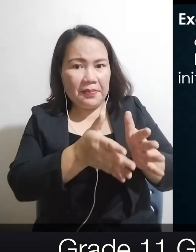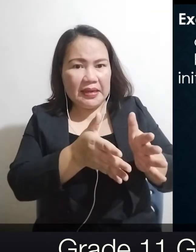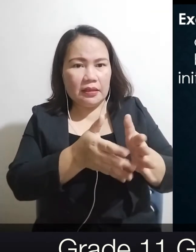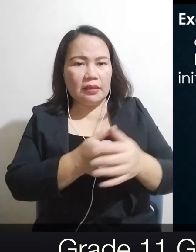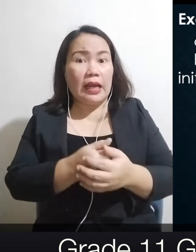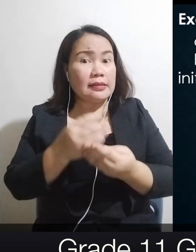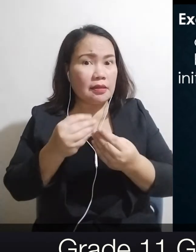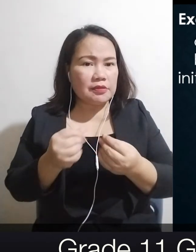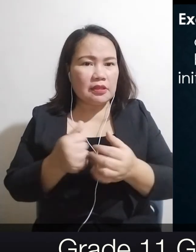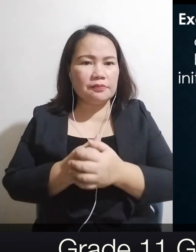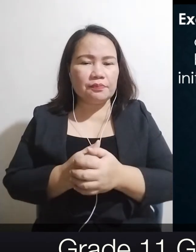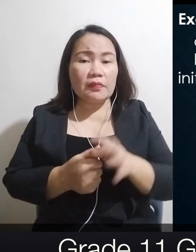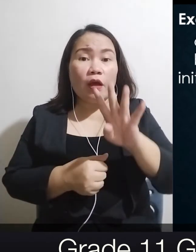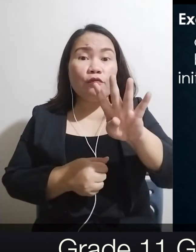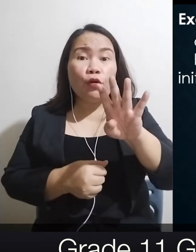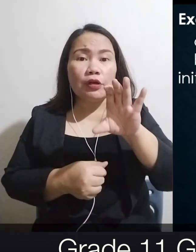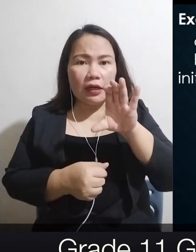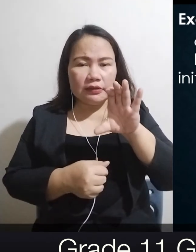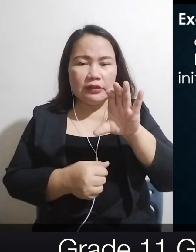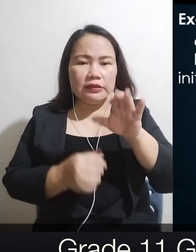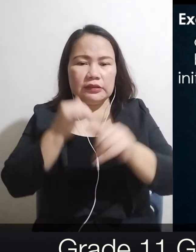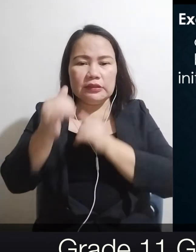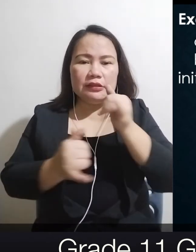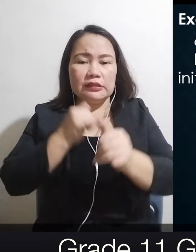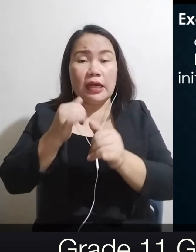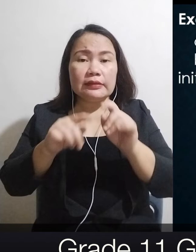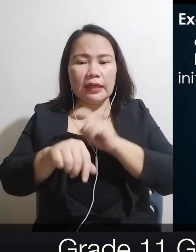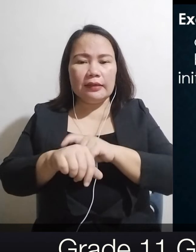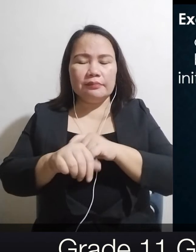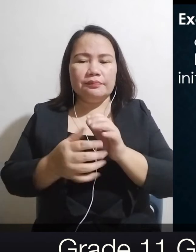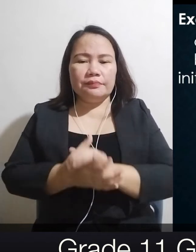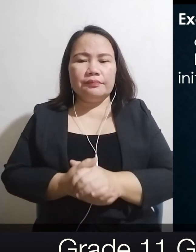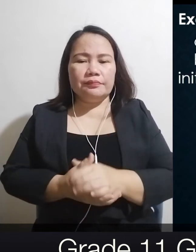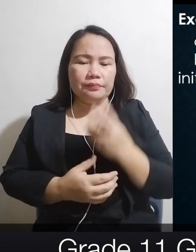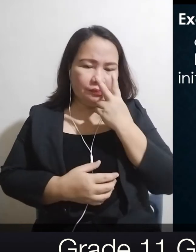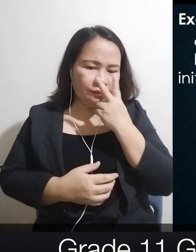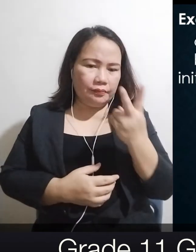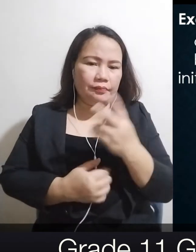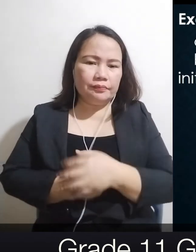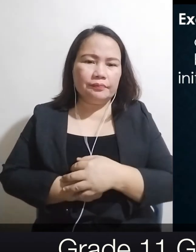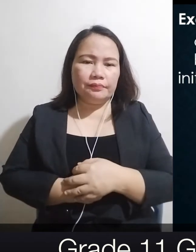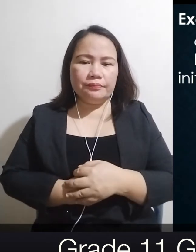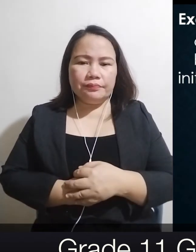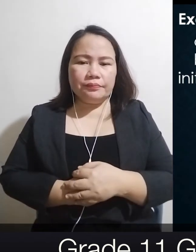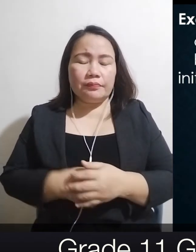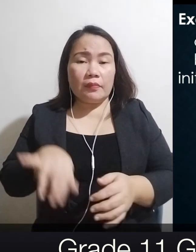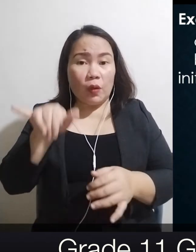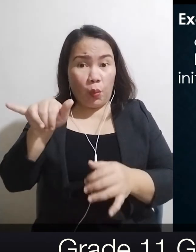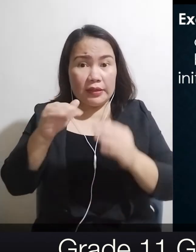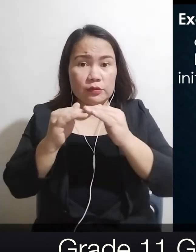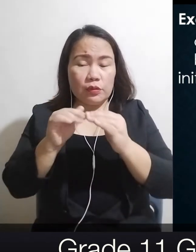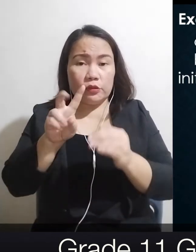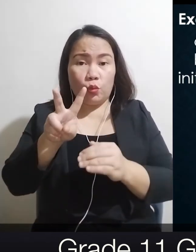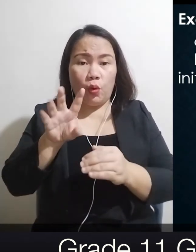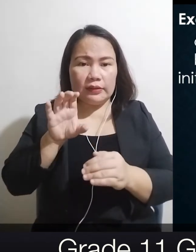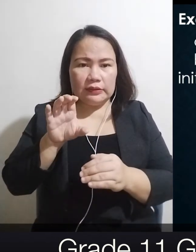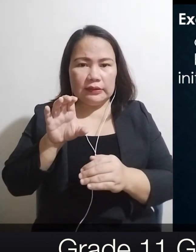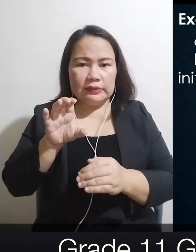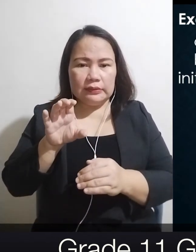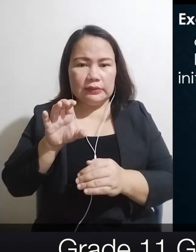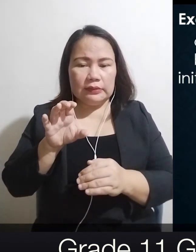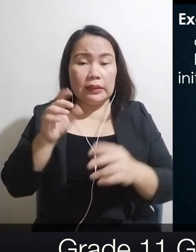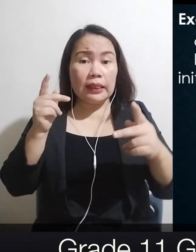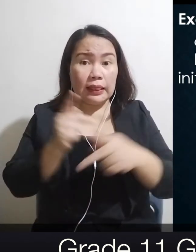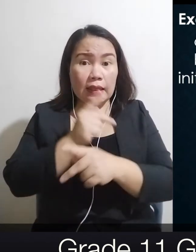time? 400 years. So 400 years yung unit of time natin dyan. So using this exponential model, so y is equal